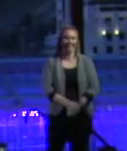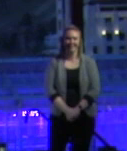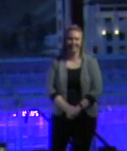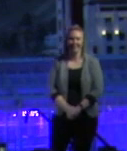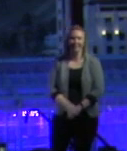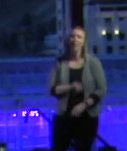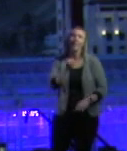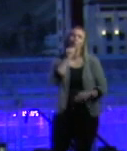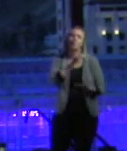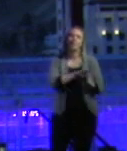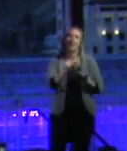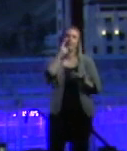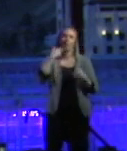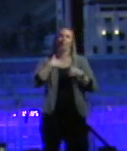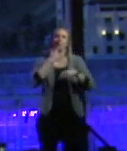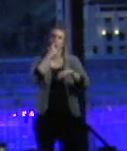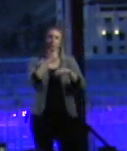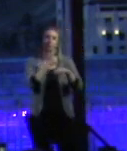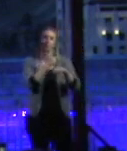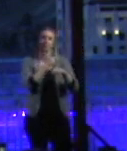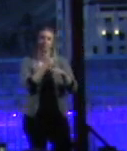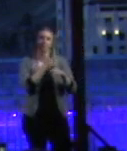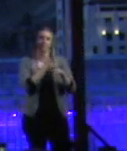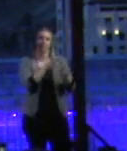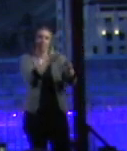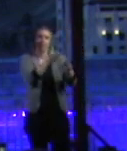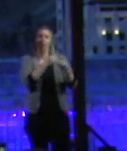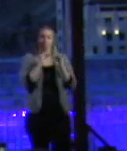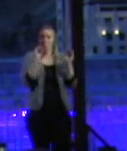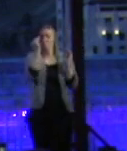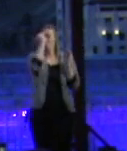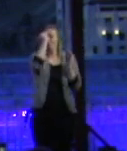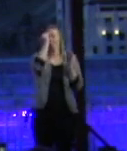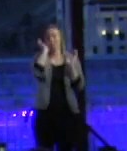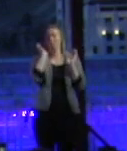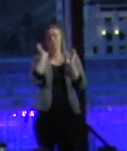That wasn't nice of me. I have no knowledge about